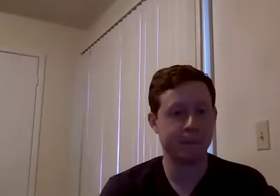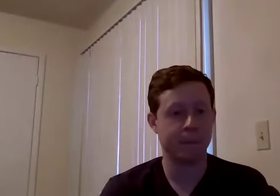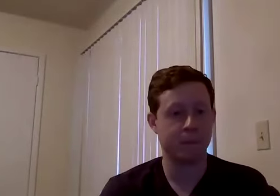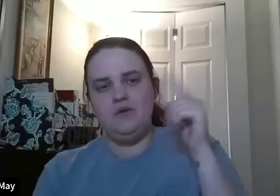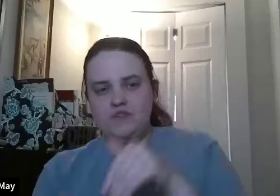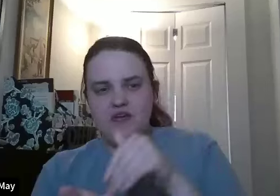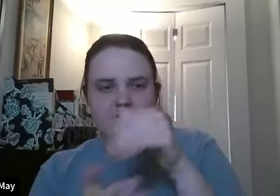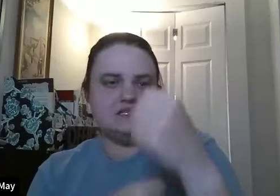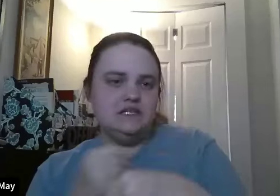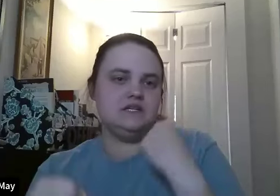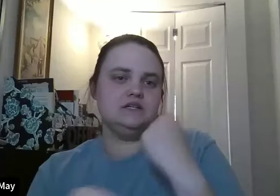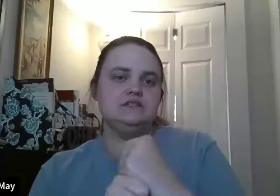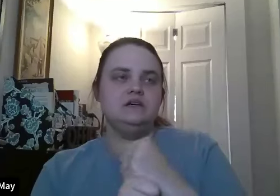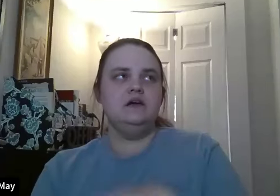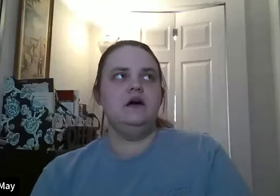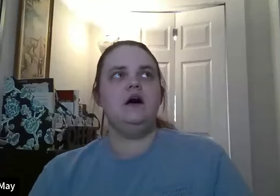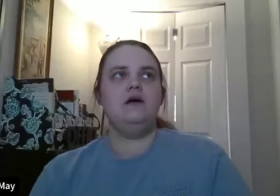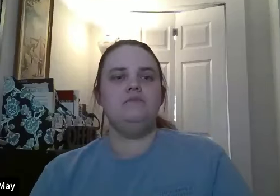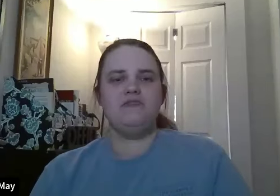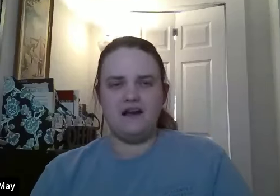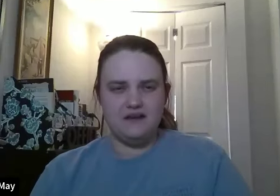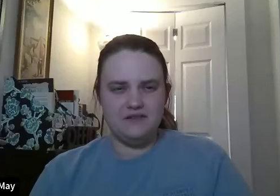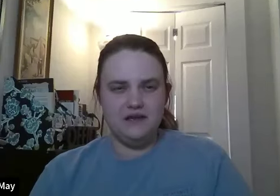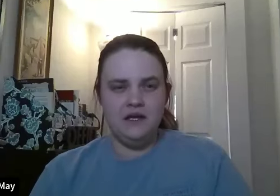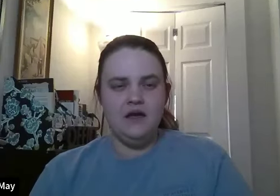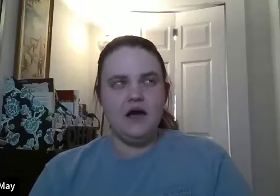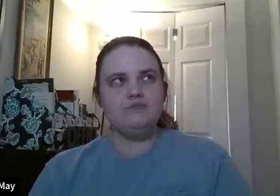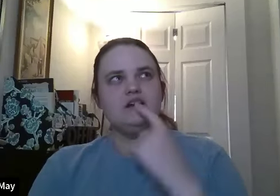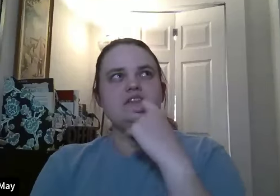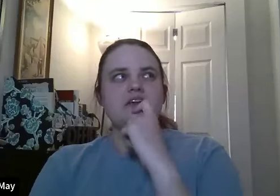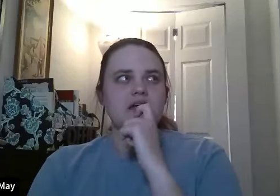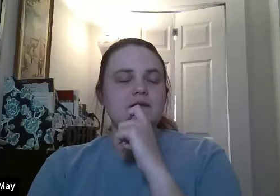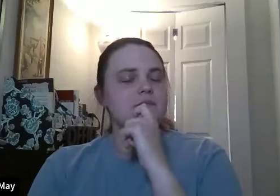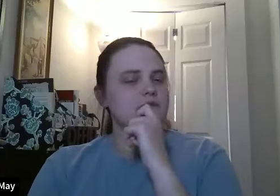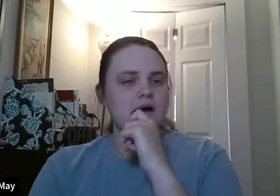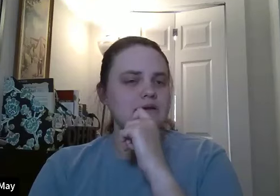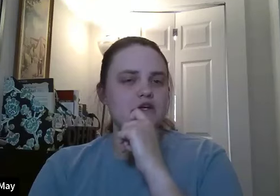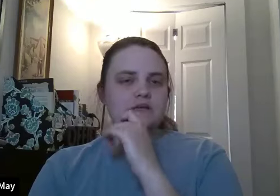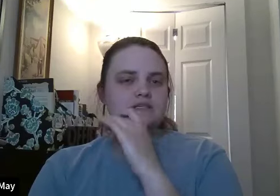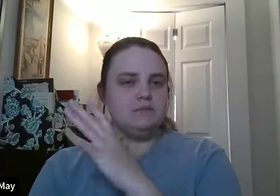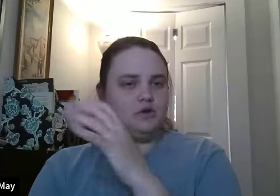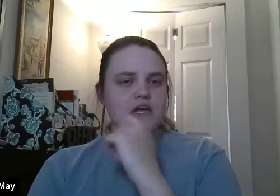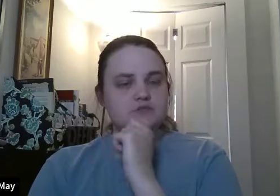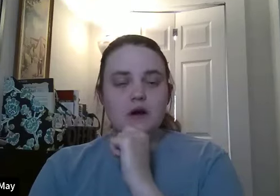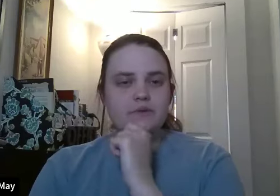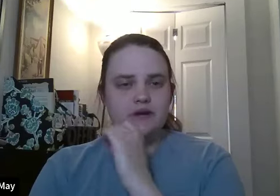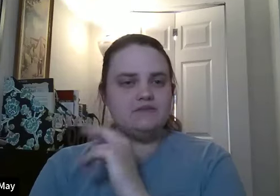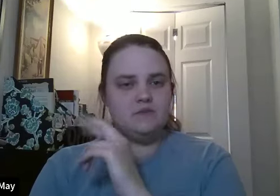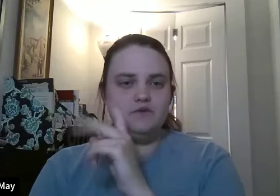years, 1,000 years, that kind of thing. I'm trying to think, there probably could be some location probably would have something for